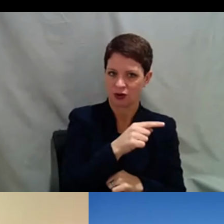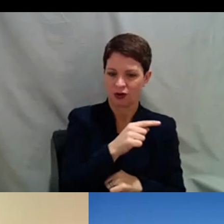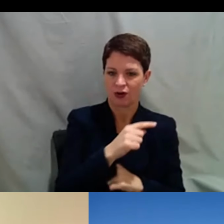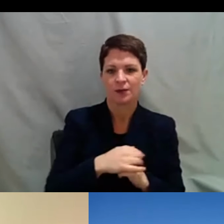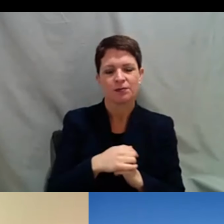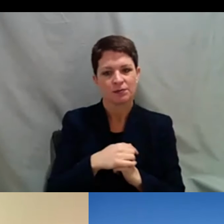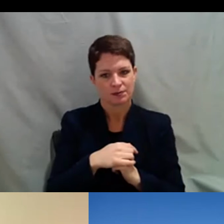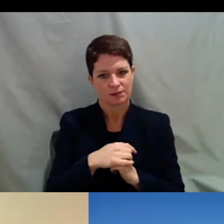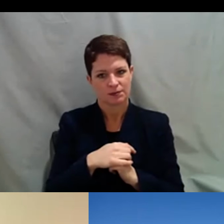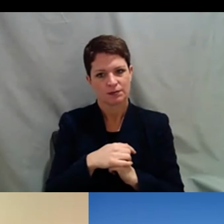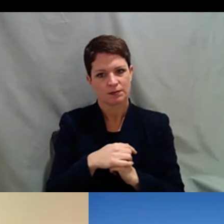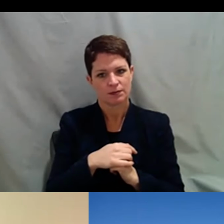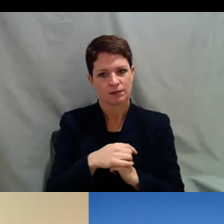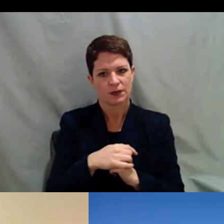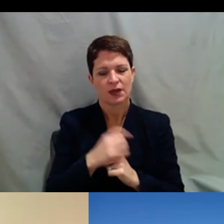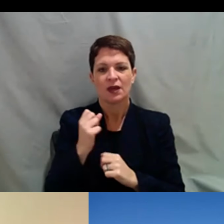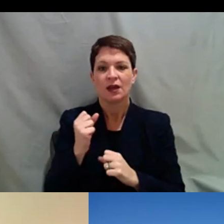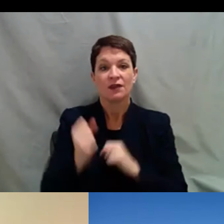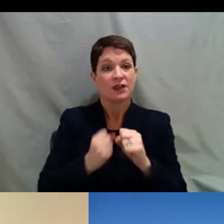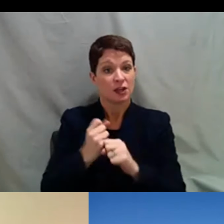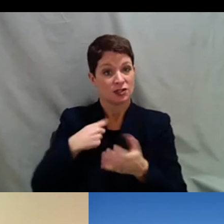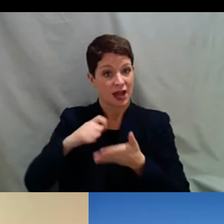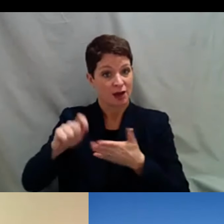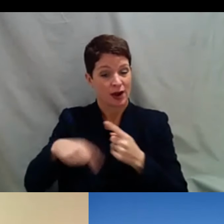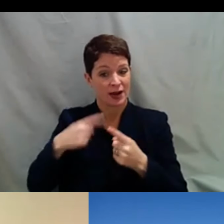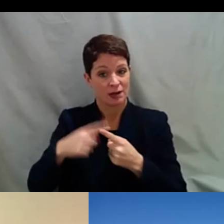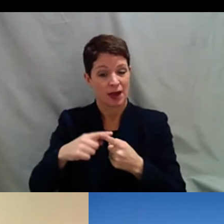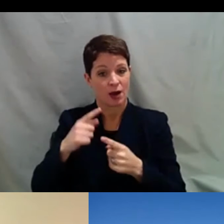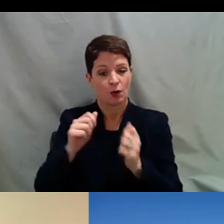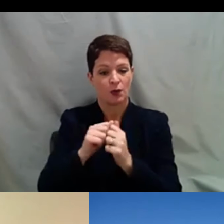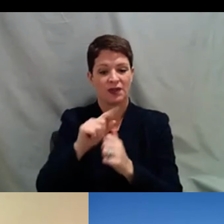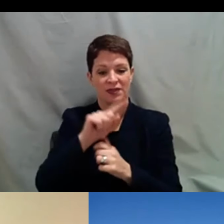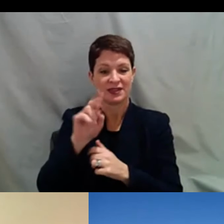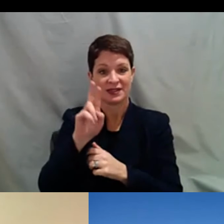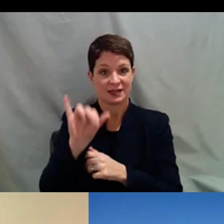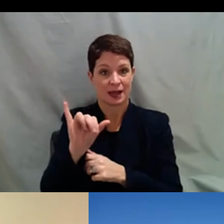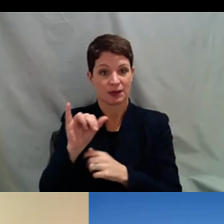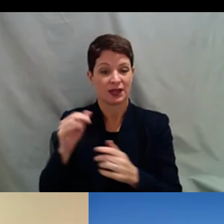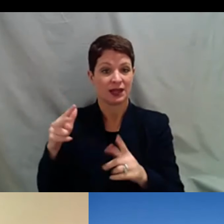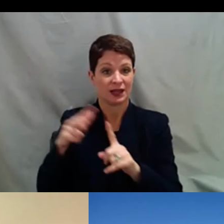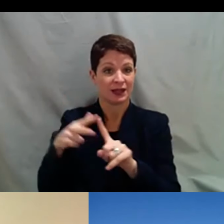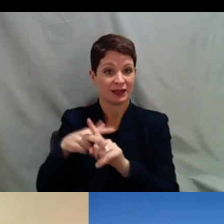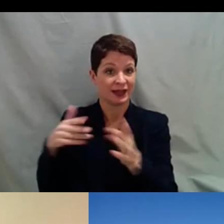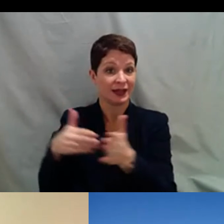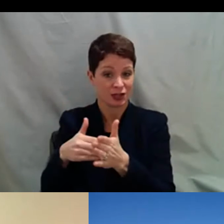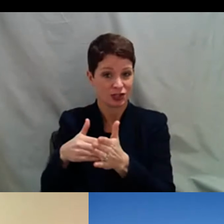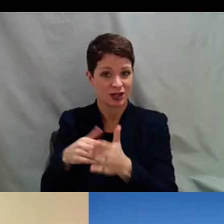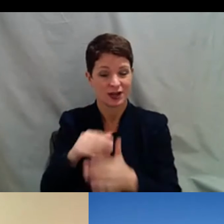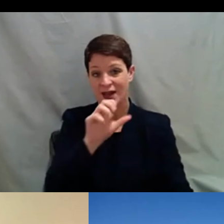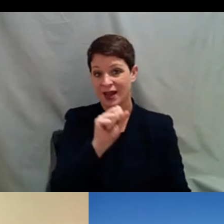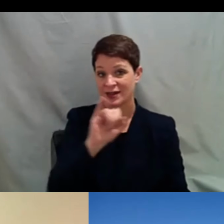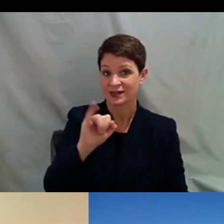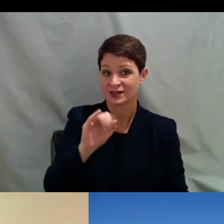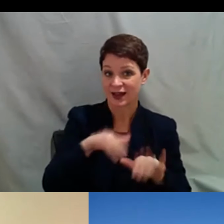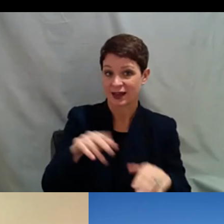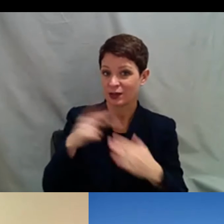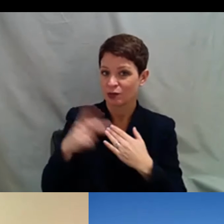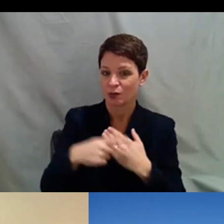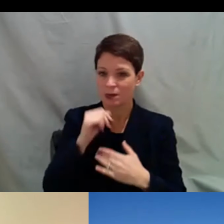that in the years that I'm writing about with the Zebley litigation, the SSI Kids program does not have